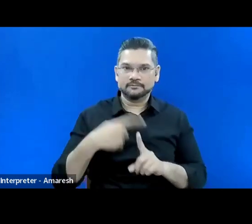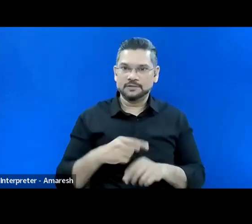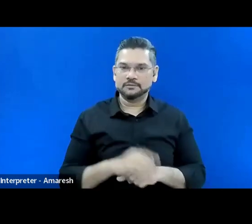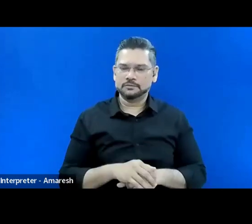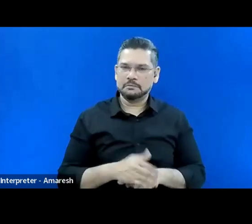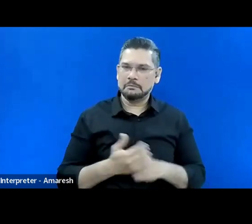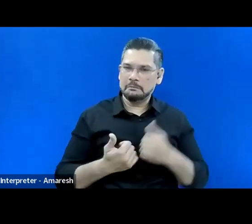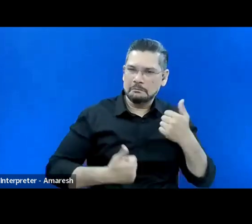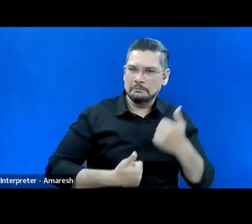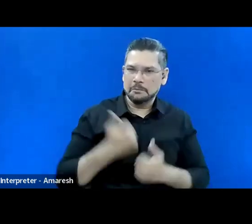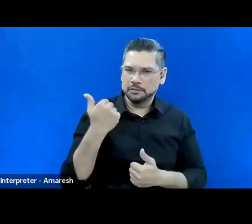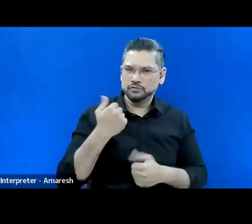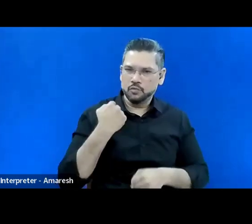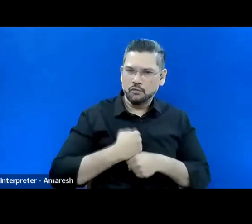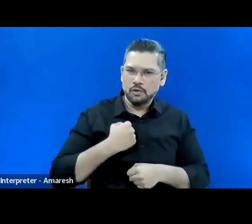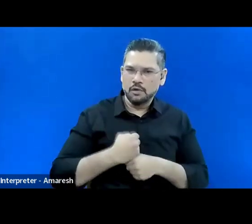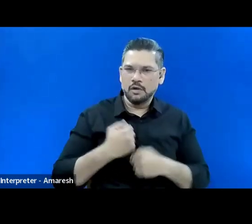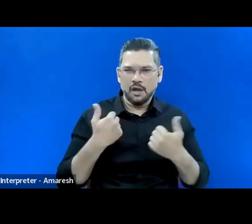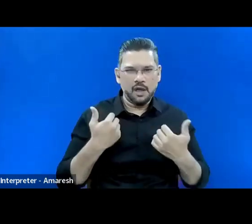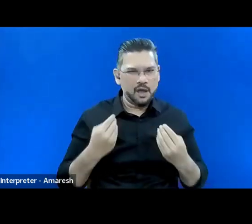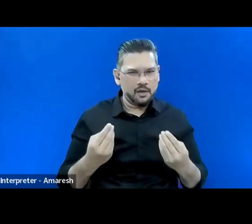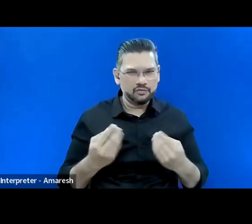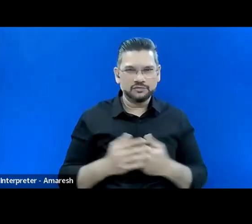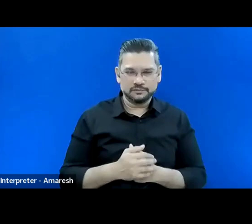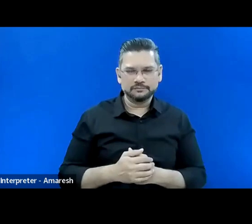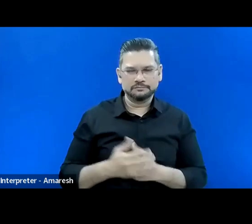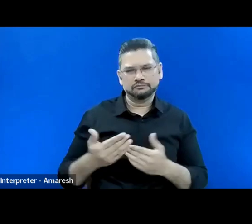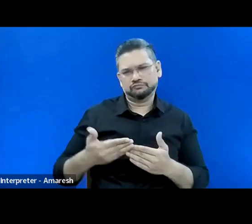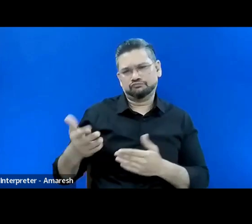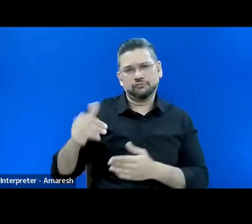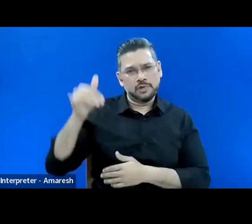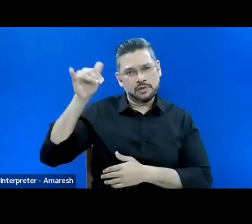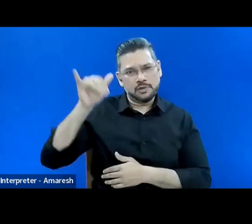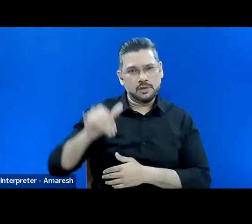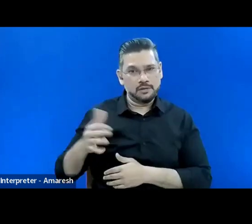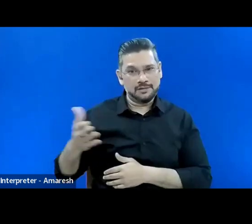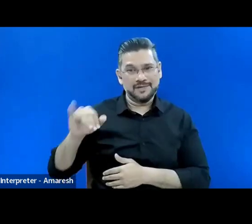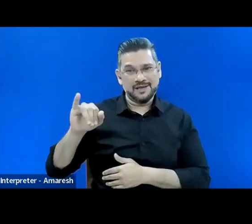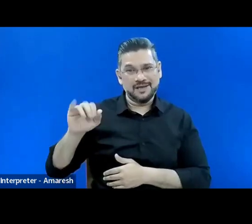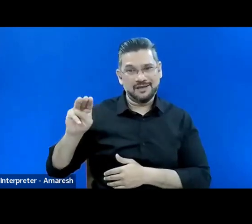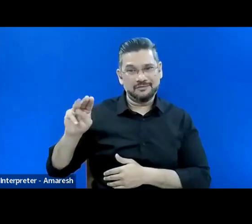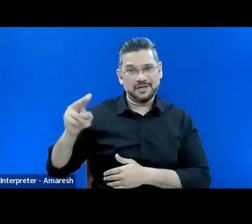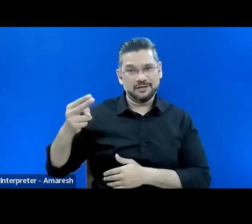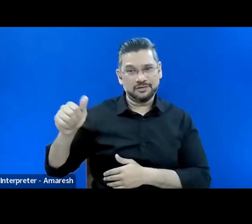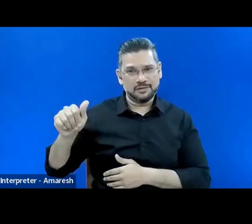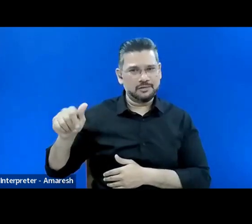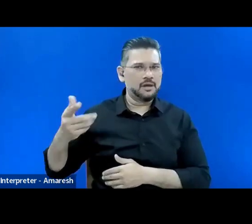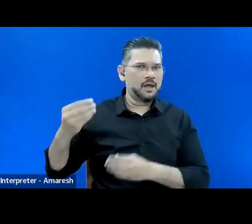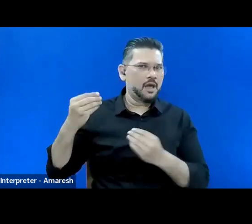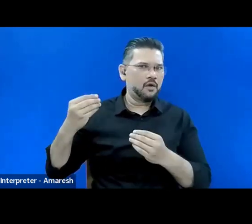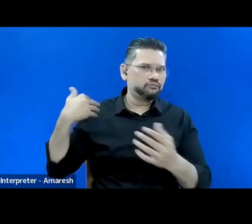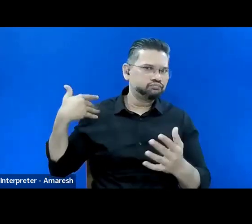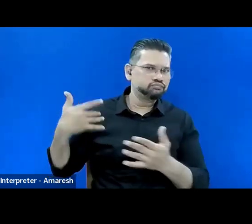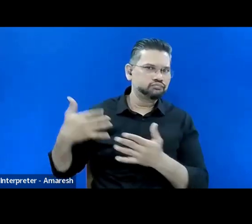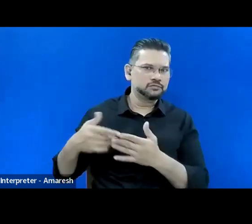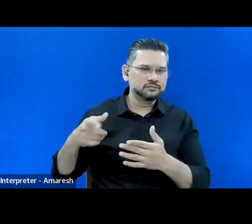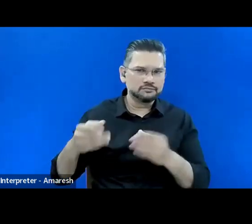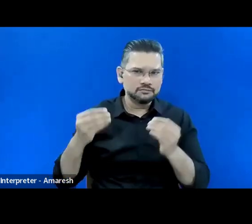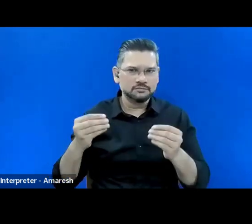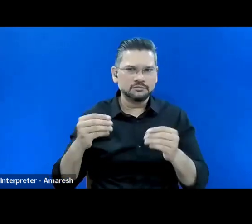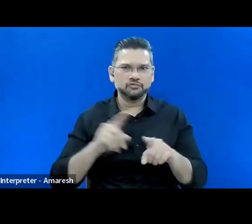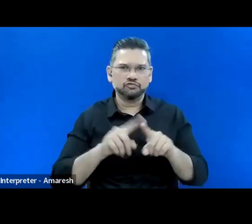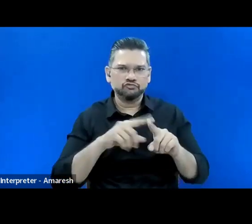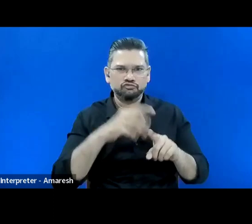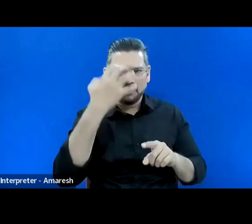I will leave you to Yeni Rosa sometime afterwards, how IMHA has been engaging all of the